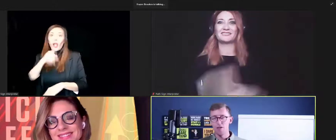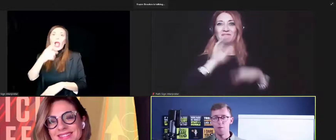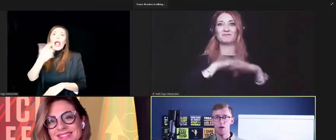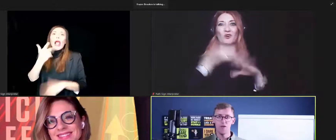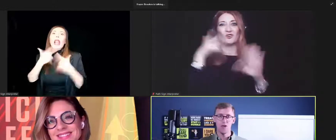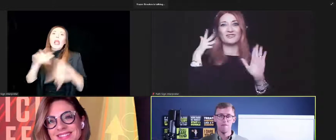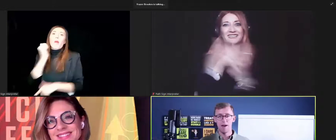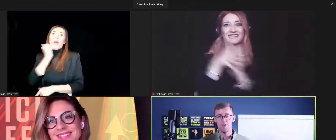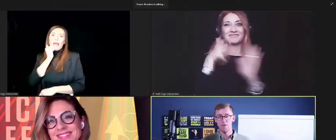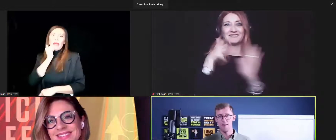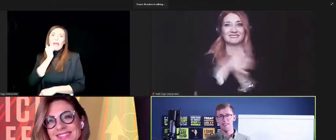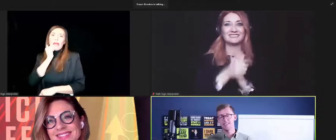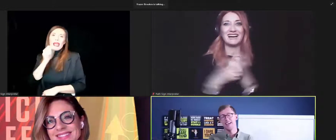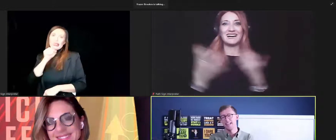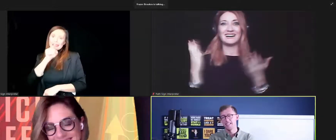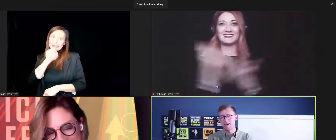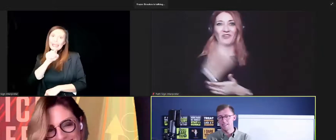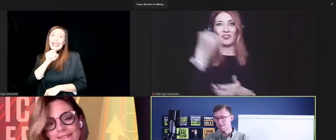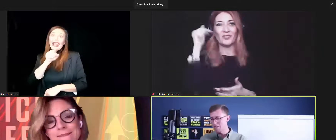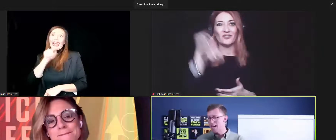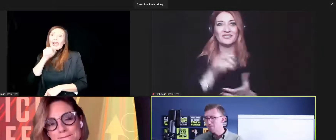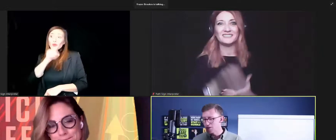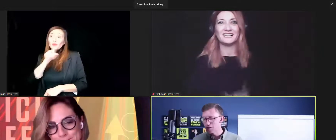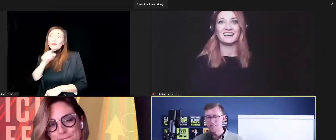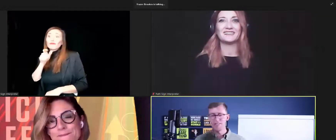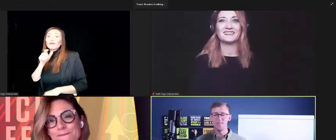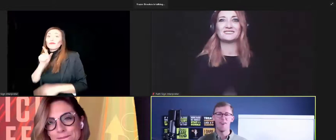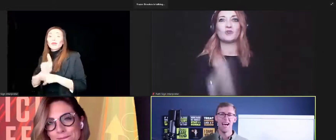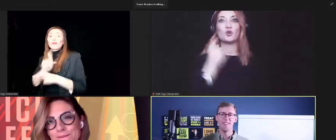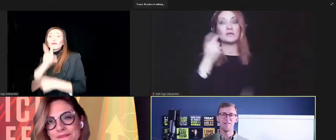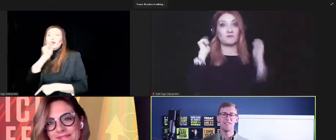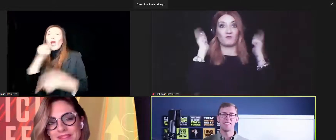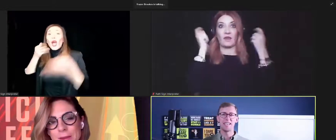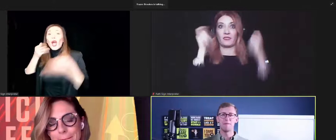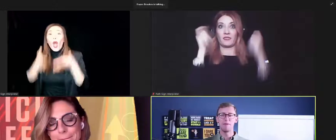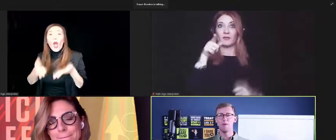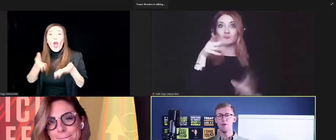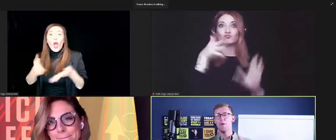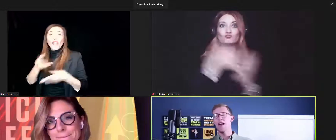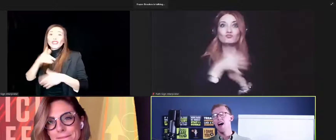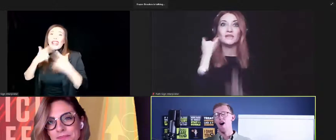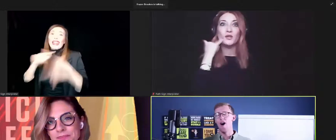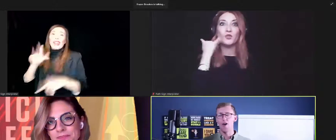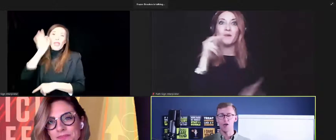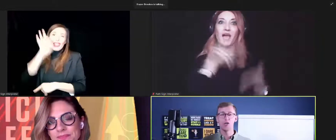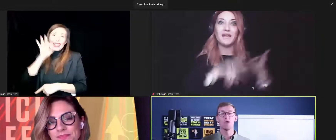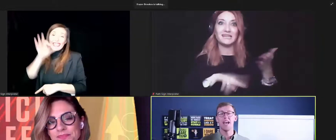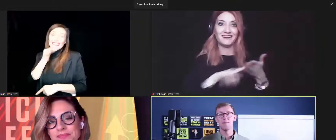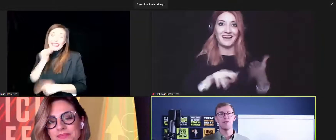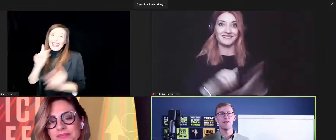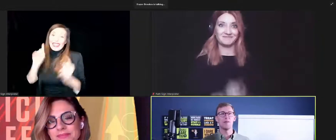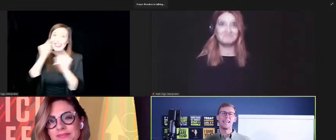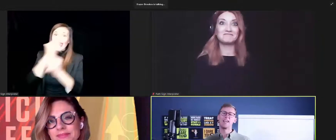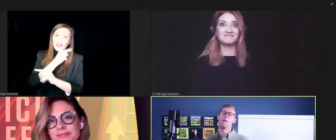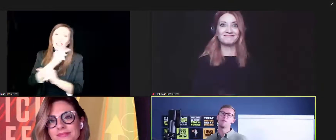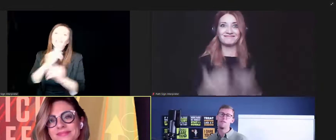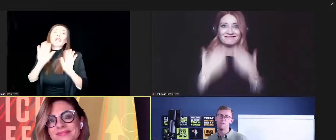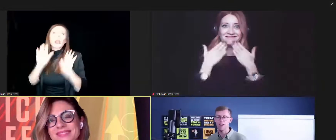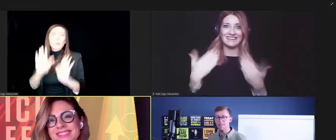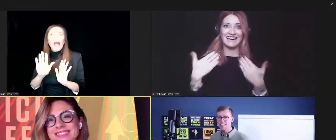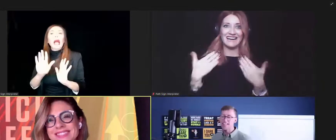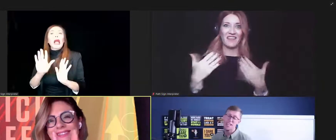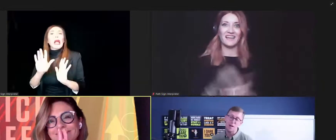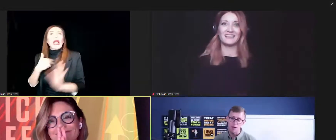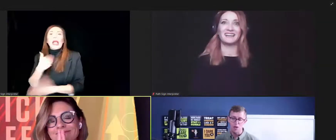congratulations on what you've achieved, Masha, as well. That's amazing. I'm excited for your 2021 and for the team and the people who are associated with you and linking arms with you.